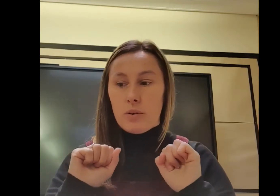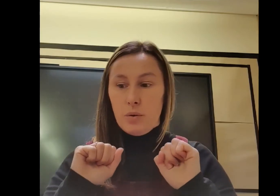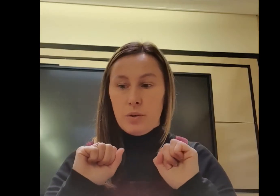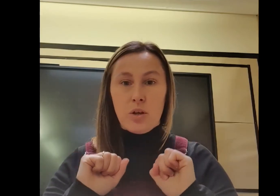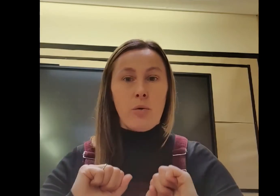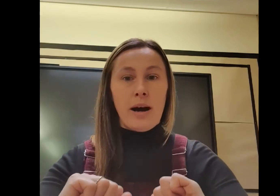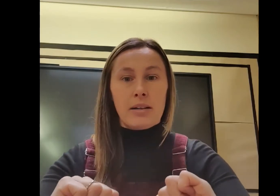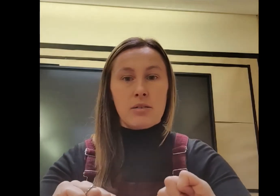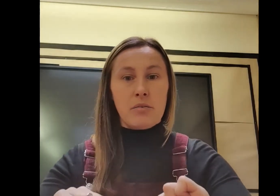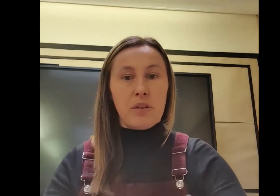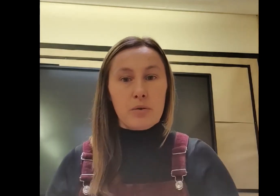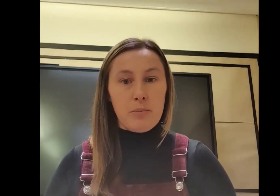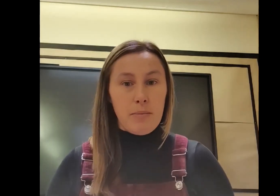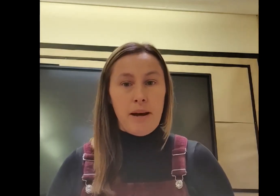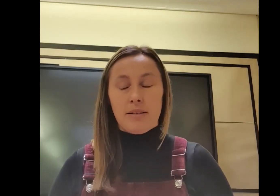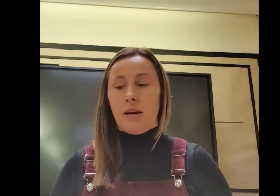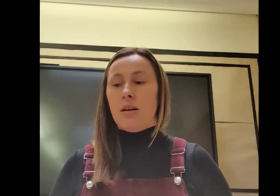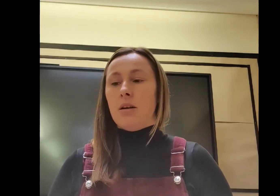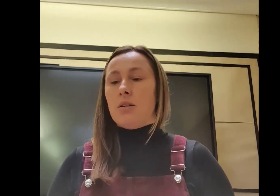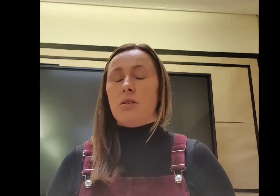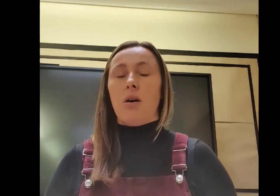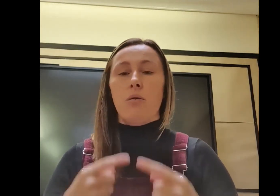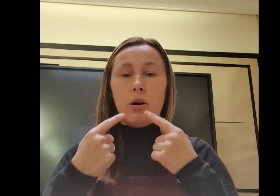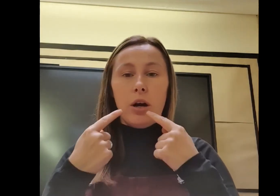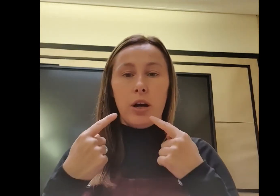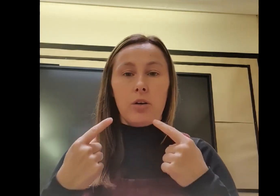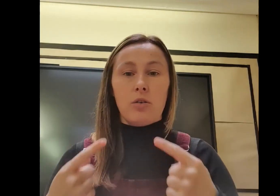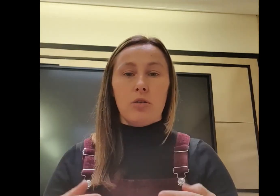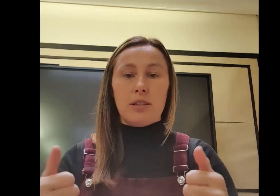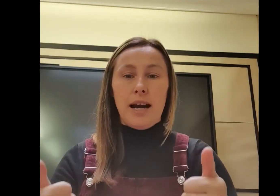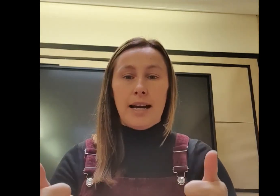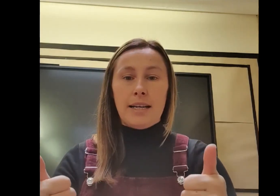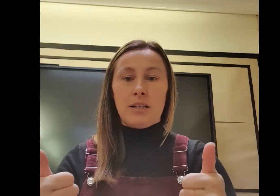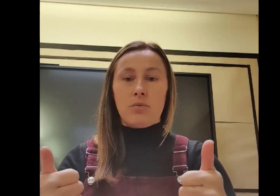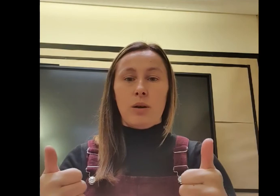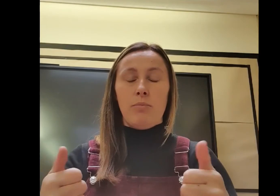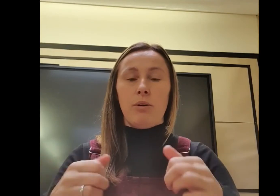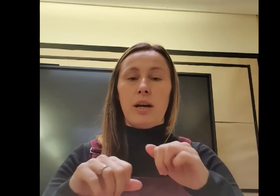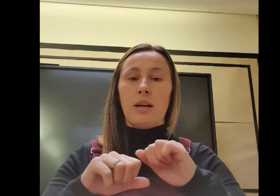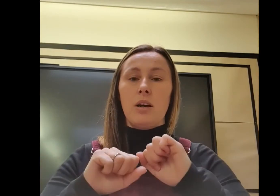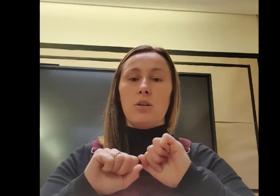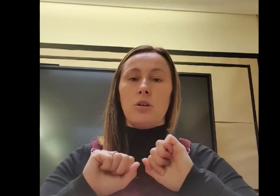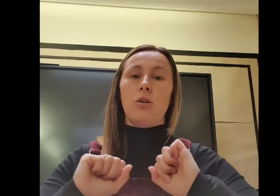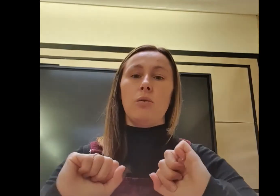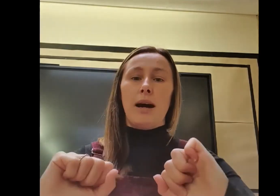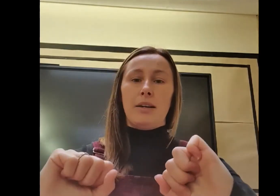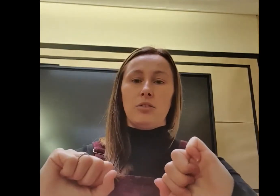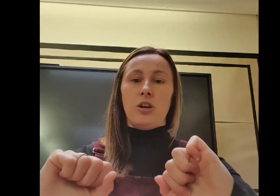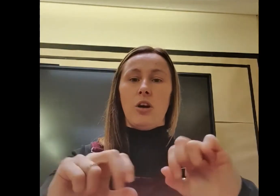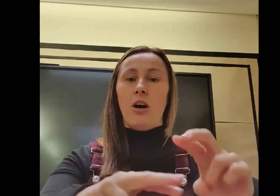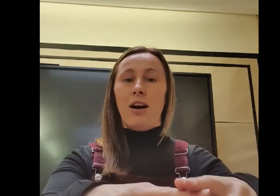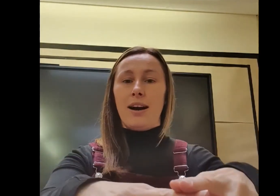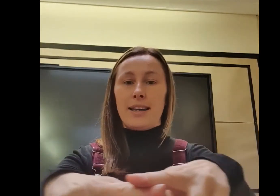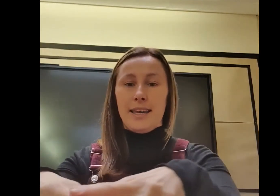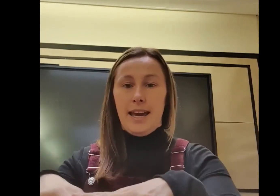with two hands so it flows a bit better. So good tidings we bring to you and your kin.